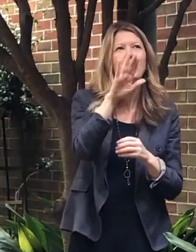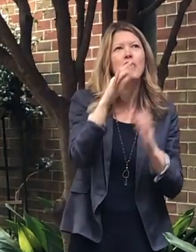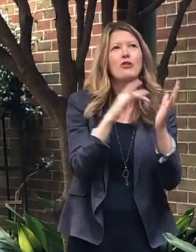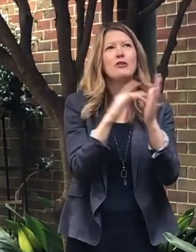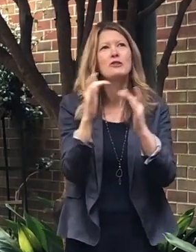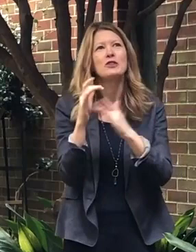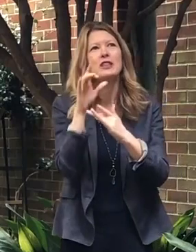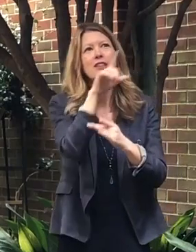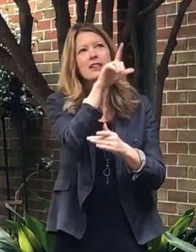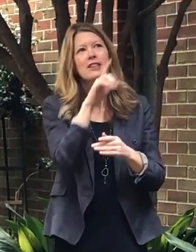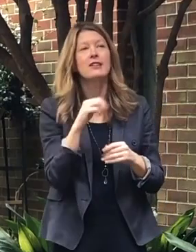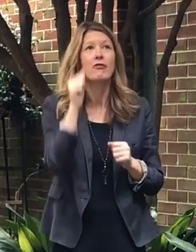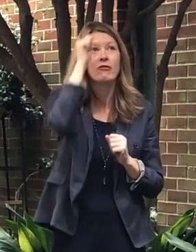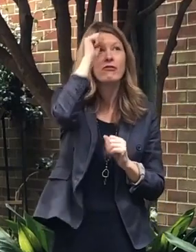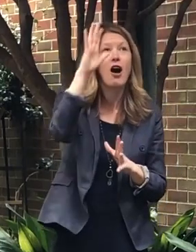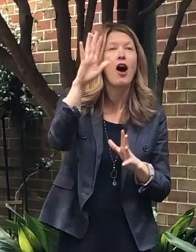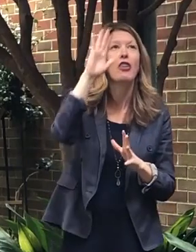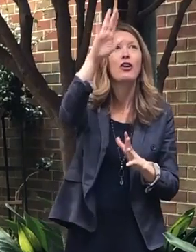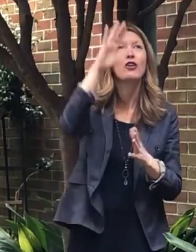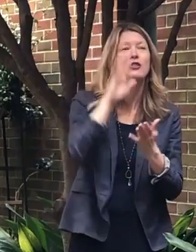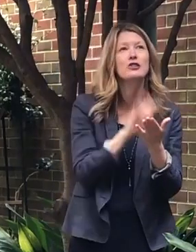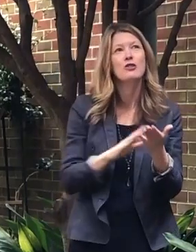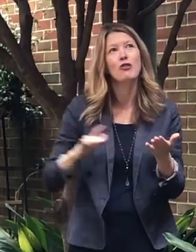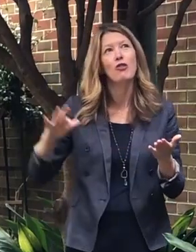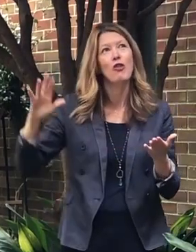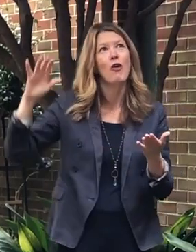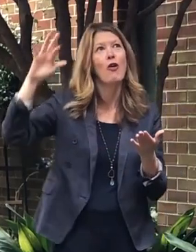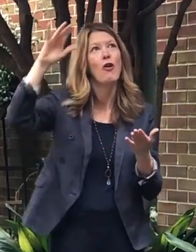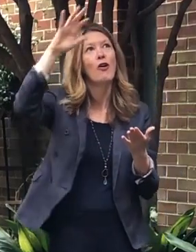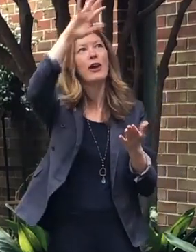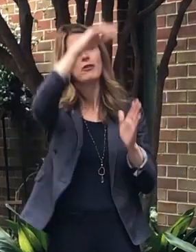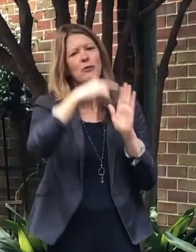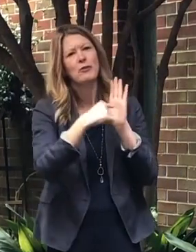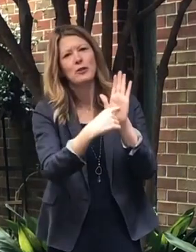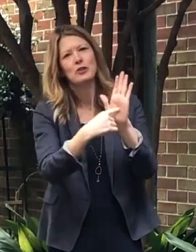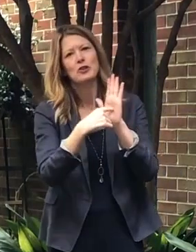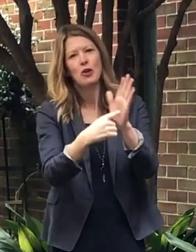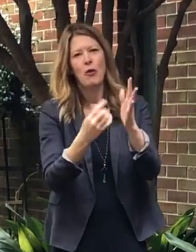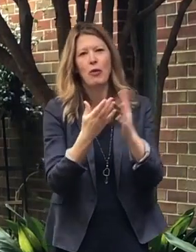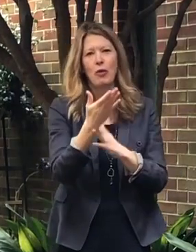the Father's glory shone.